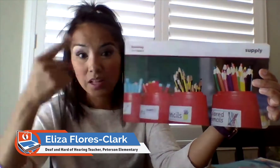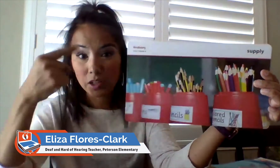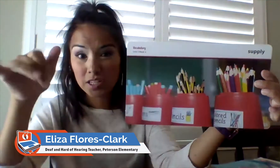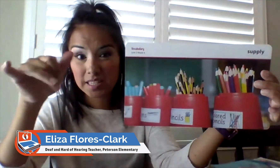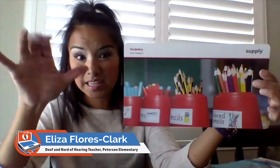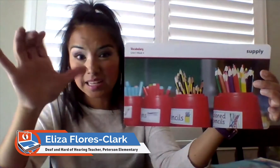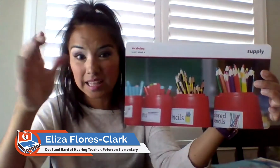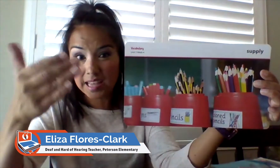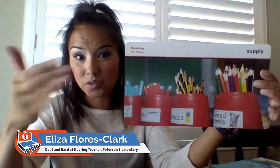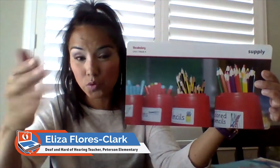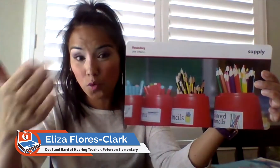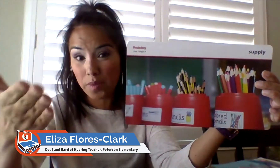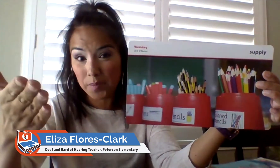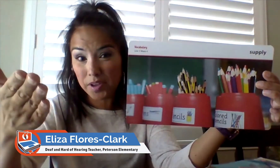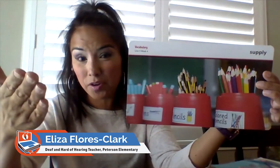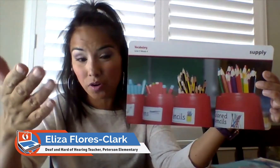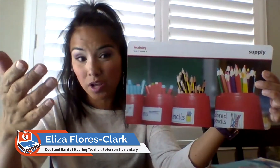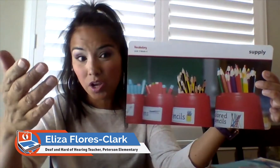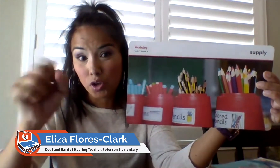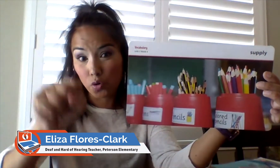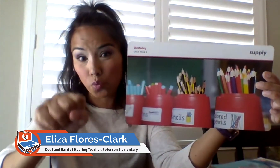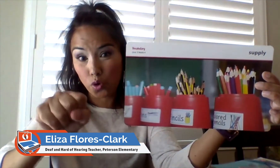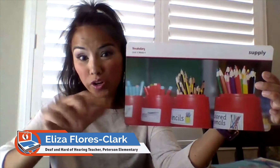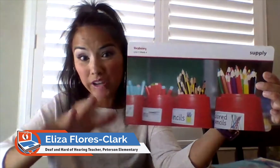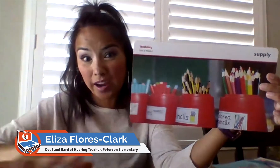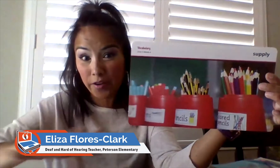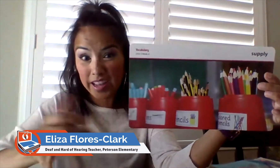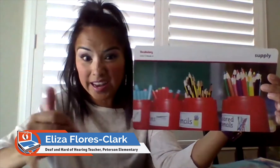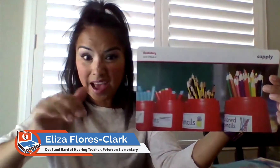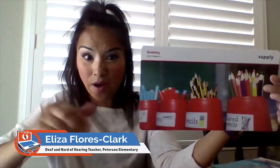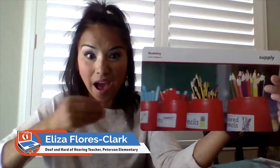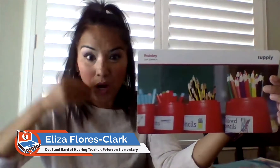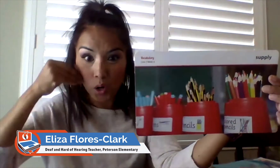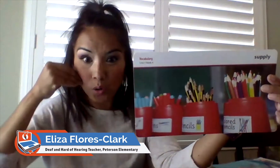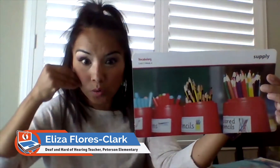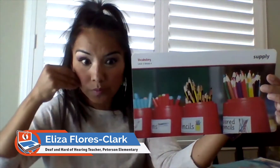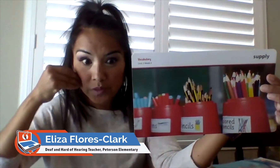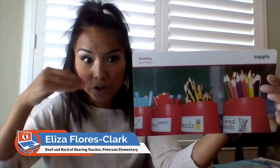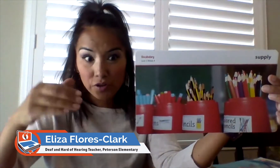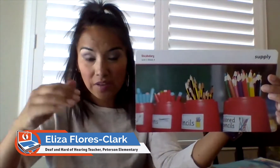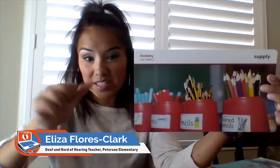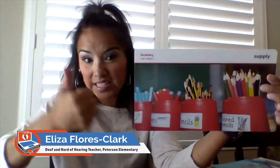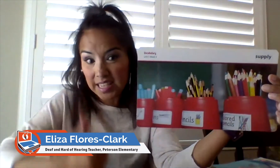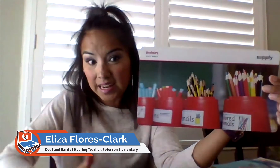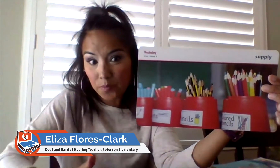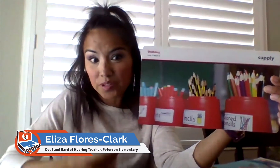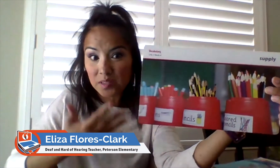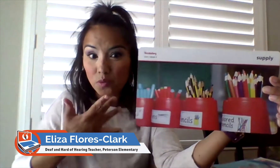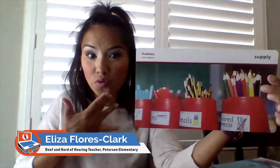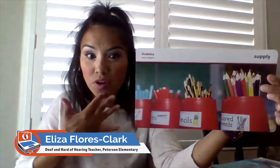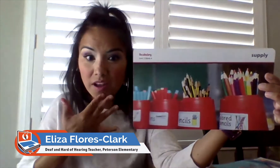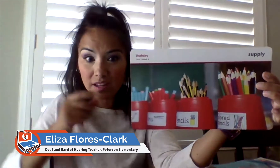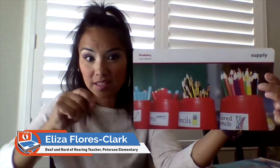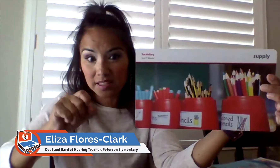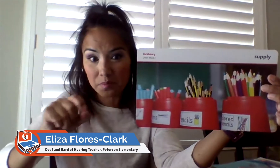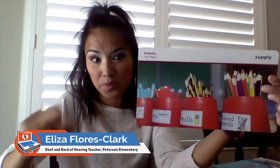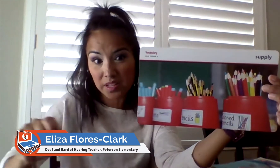Looks like a classroom, or maybe your work area now at home. You have it set up with some crayons and some pencils